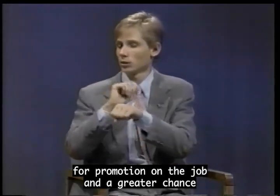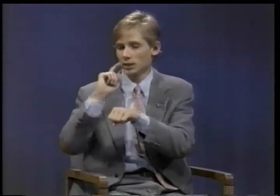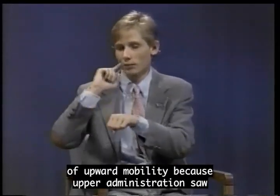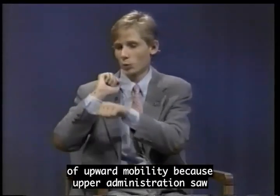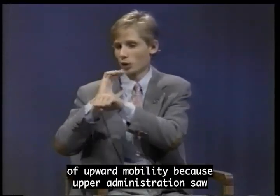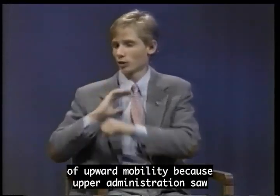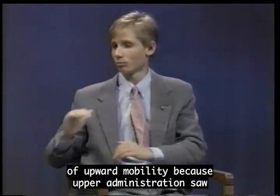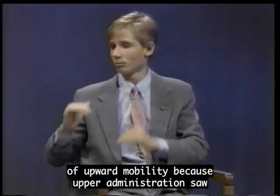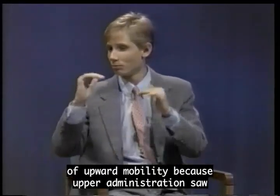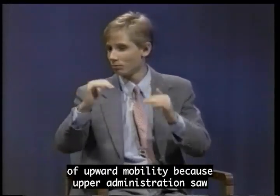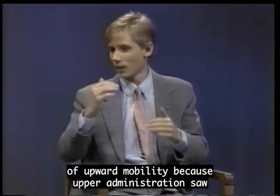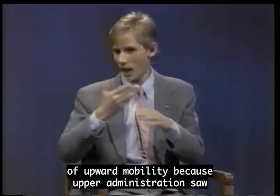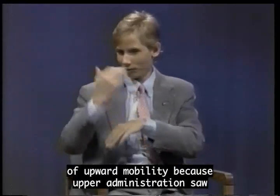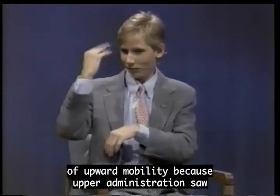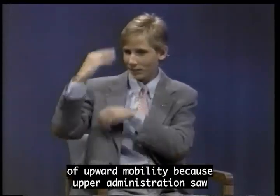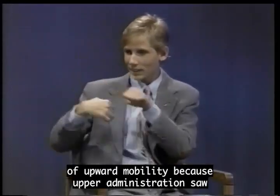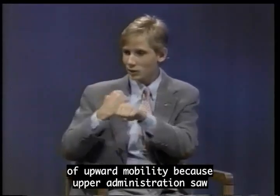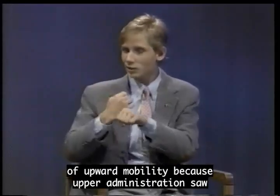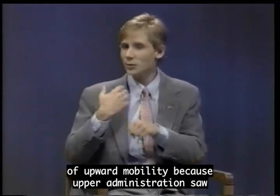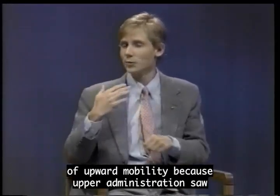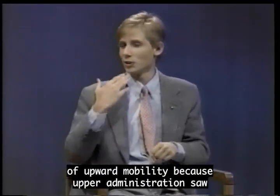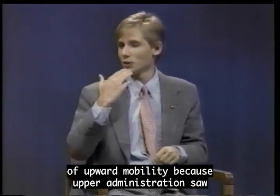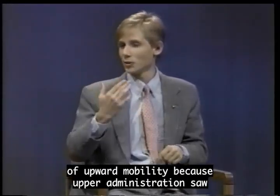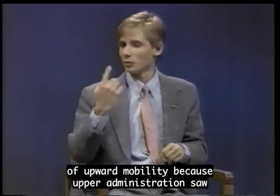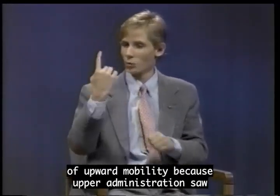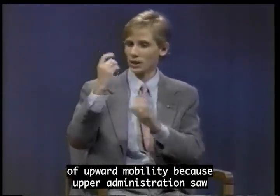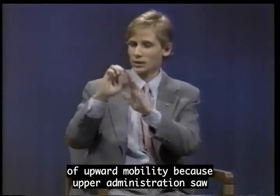upper administration saw what was possible and that